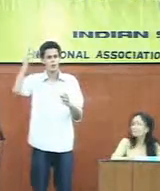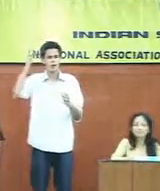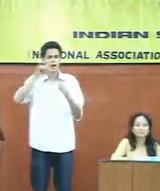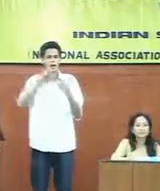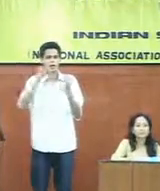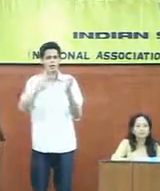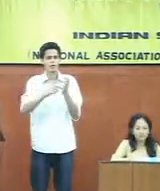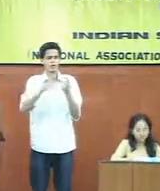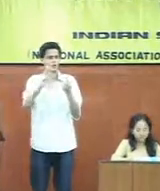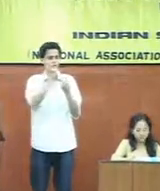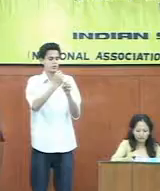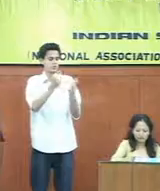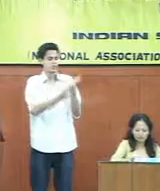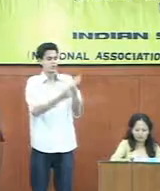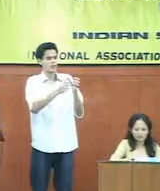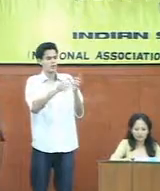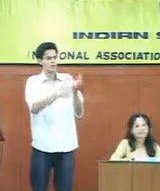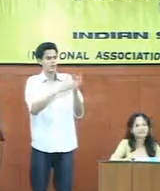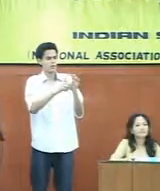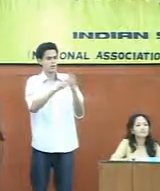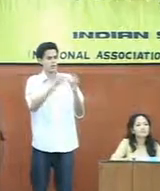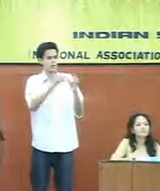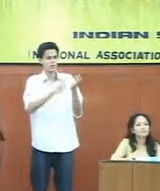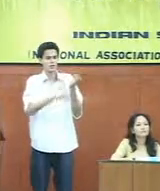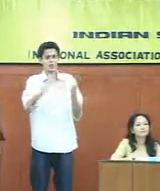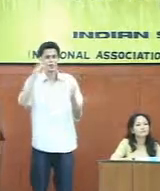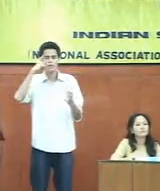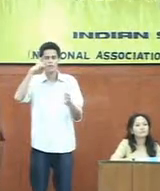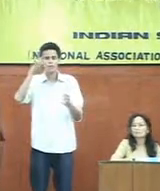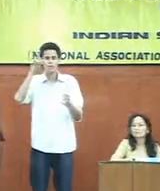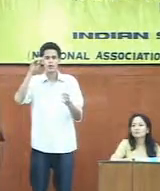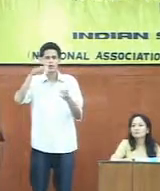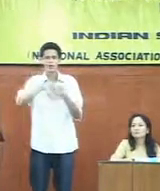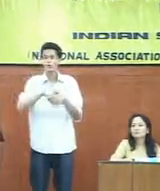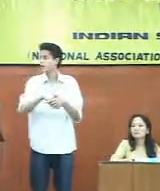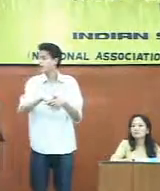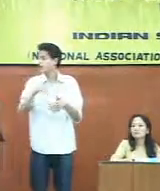in existence called the Guardians and Wards Act. It's meant for people who